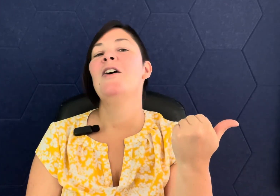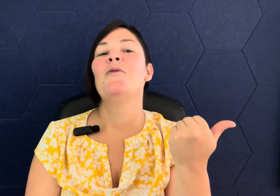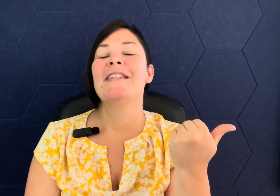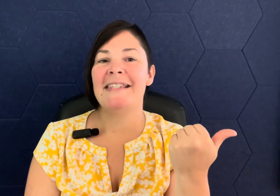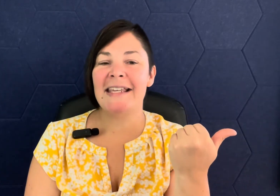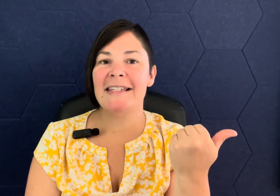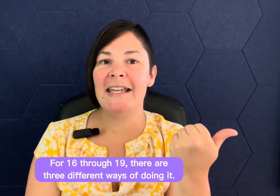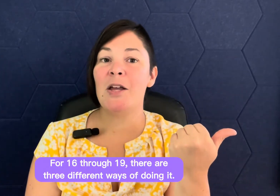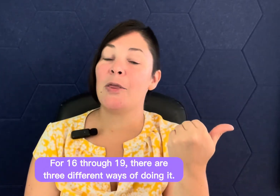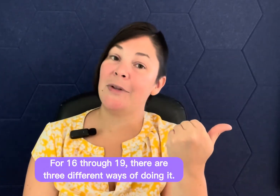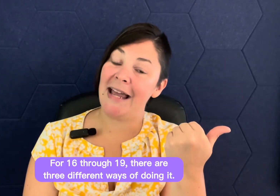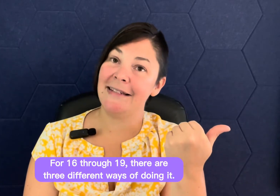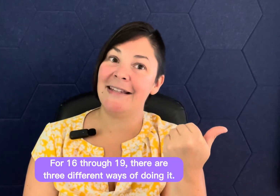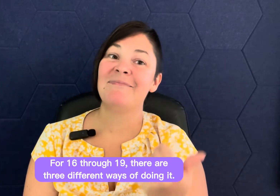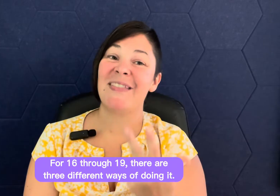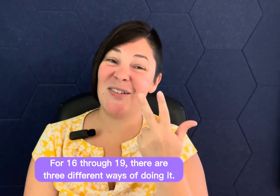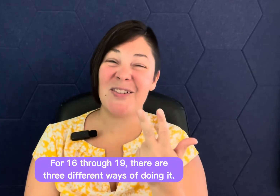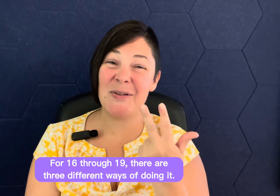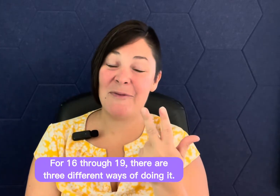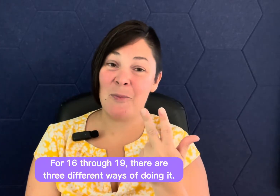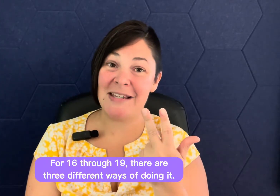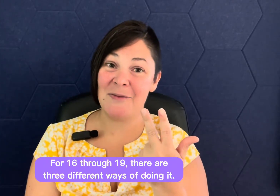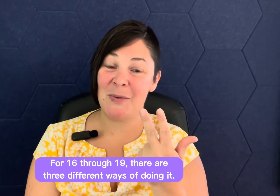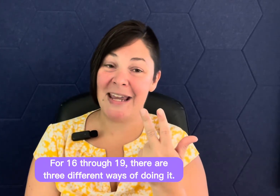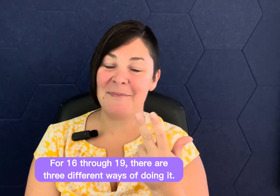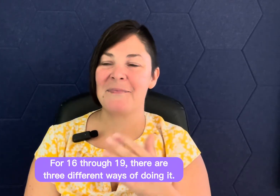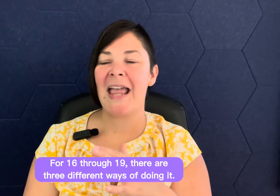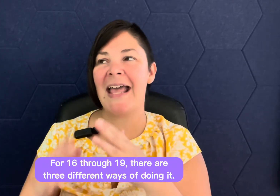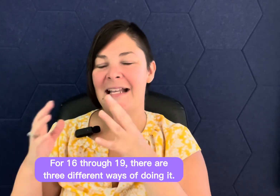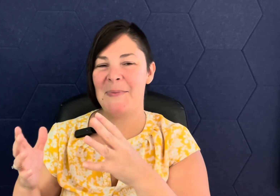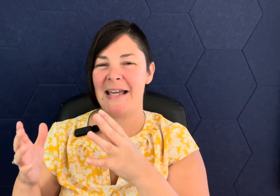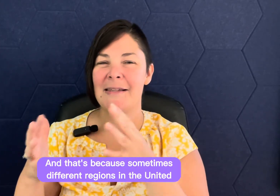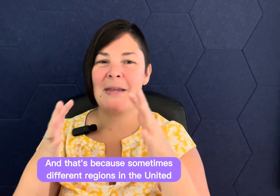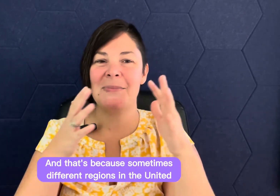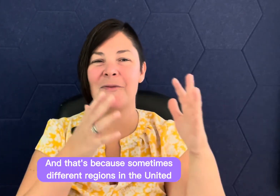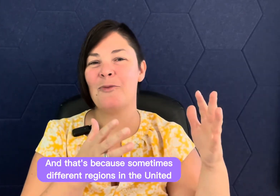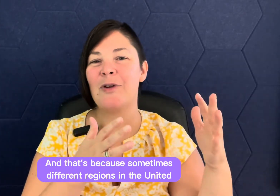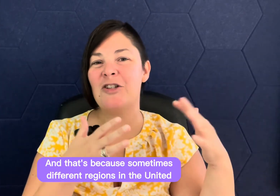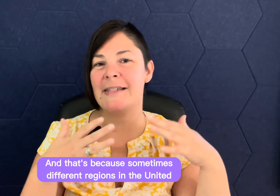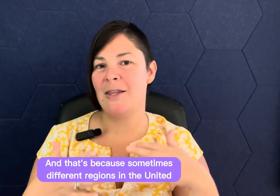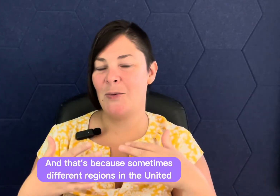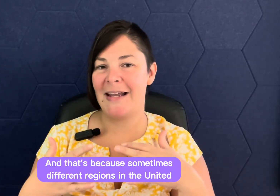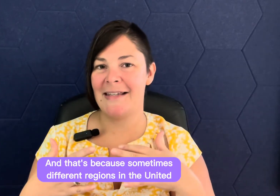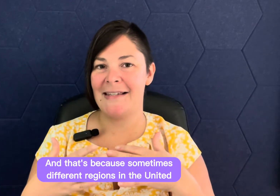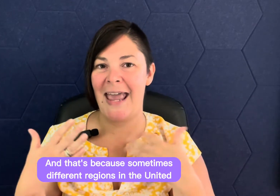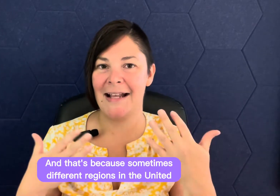For 16 through 19, there are 3 different ways of doing it. And that's because sometimes different regions in the United States and Canada